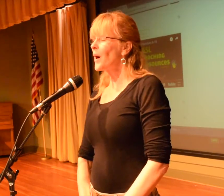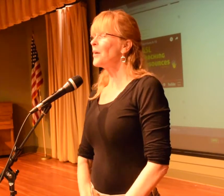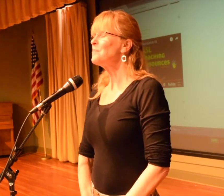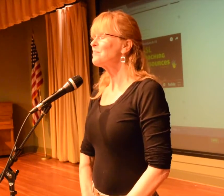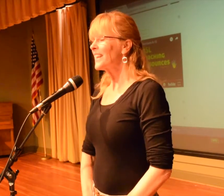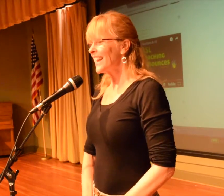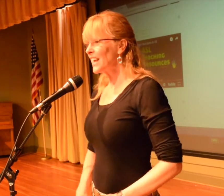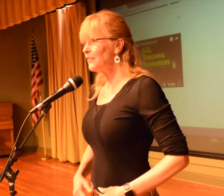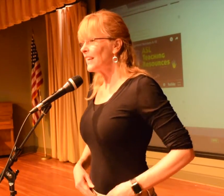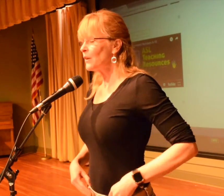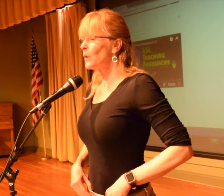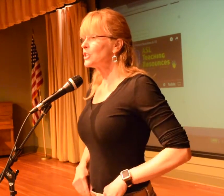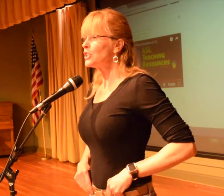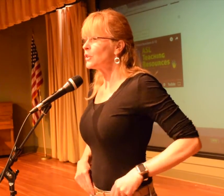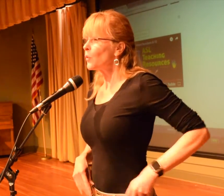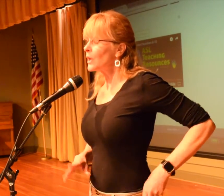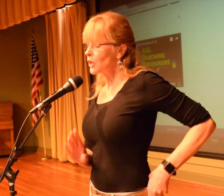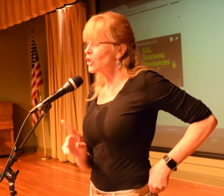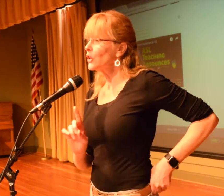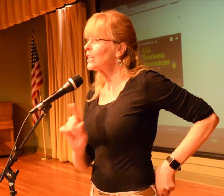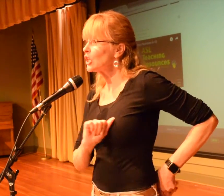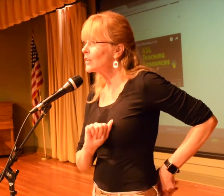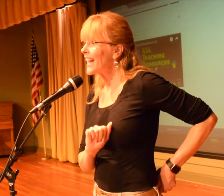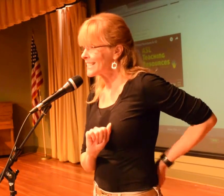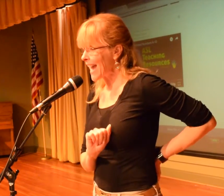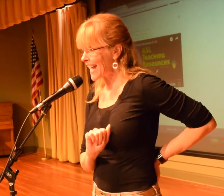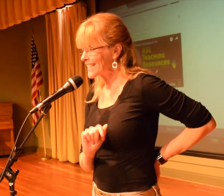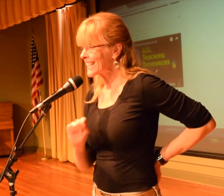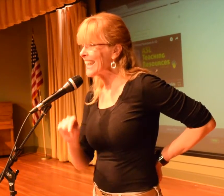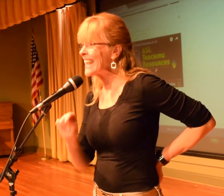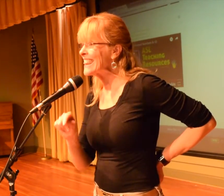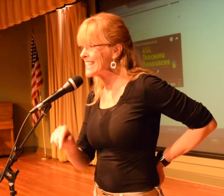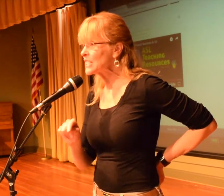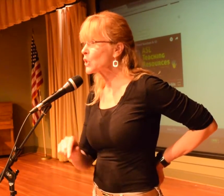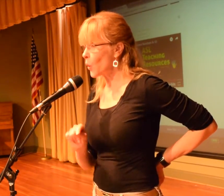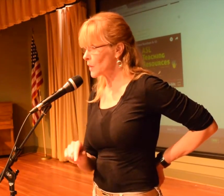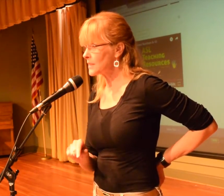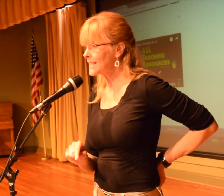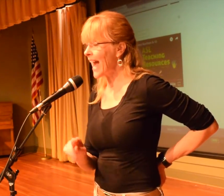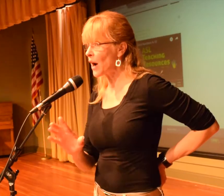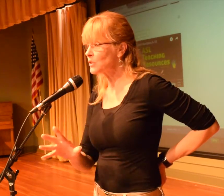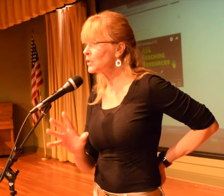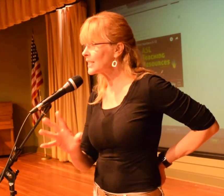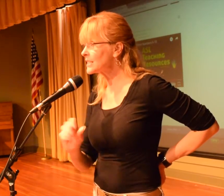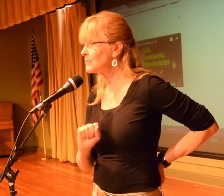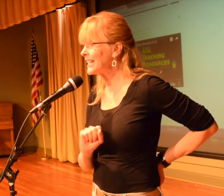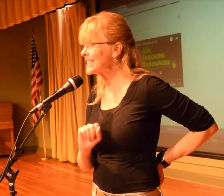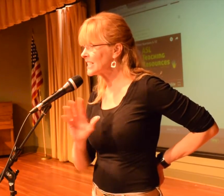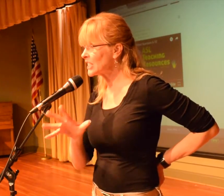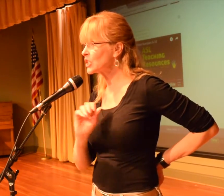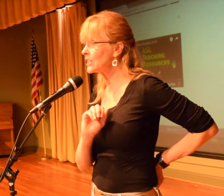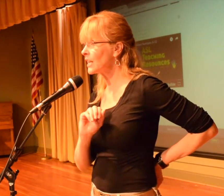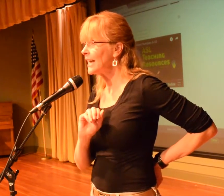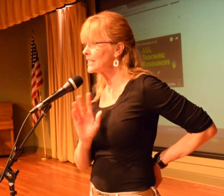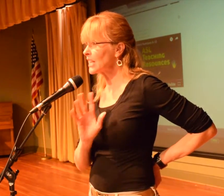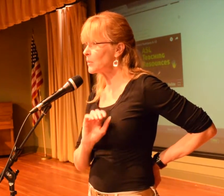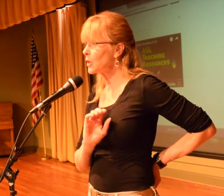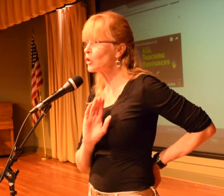Well, what you're going to learn that tactic in this course, how to get somebody's attention to let them know you're